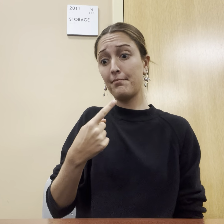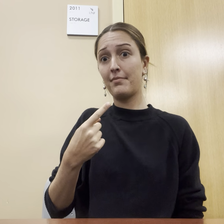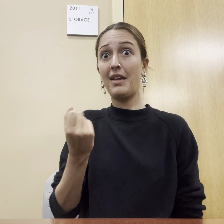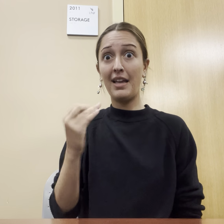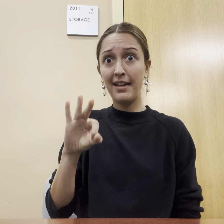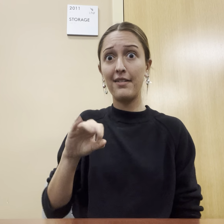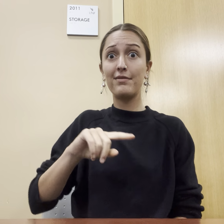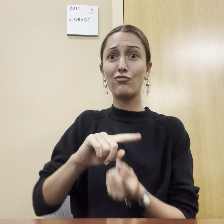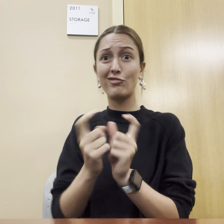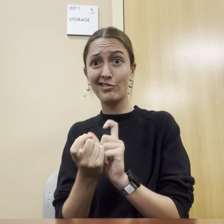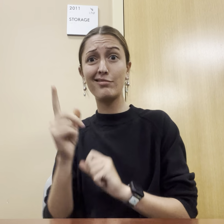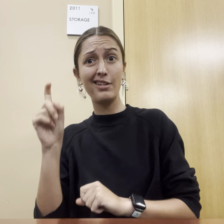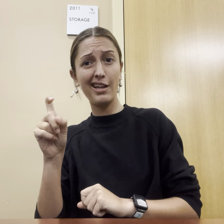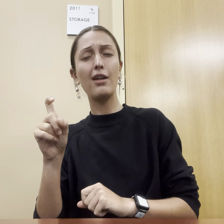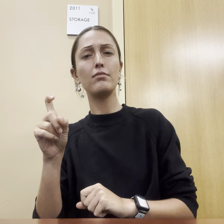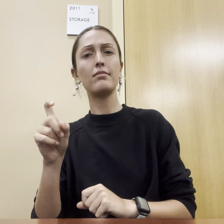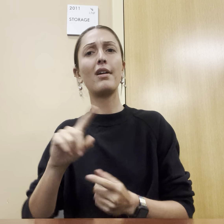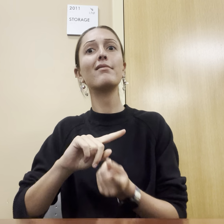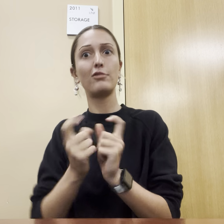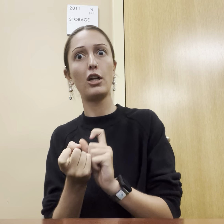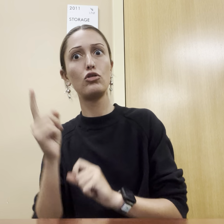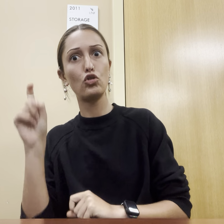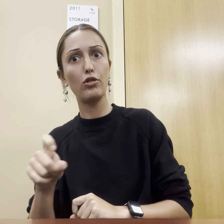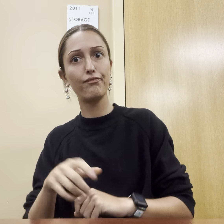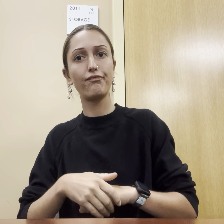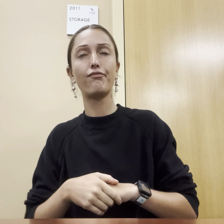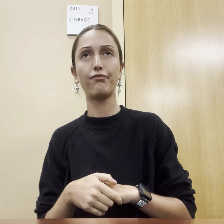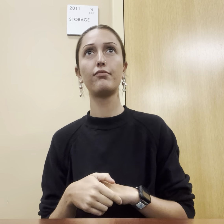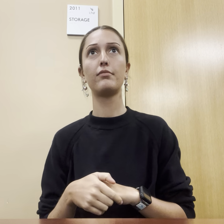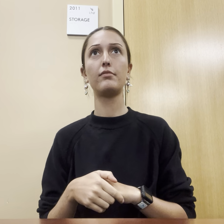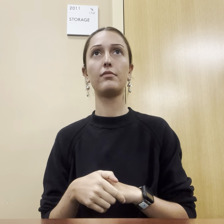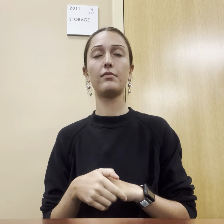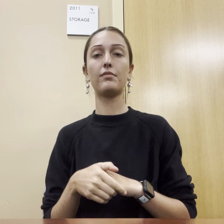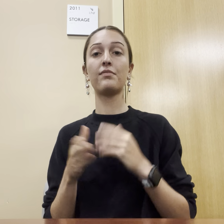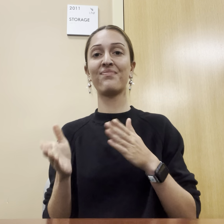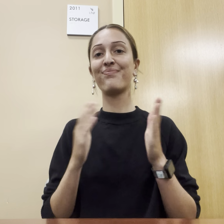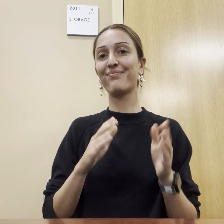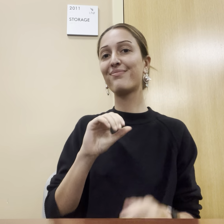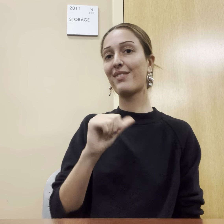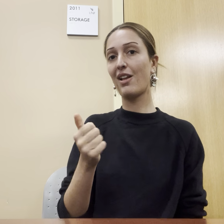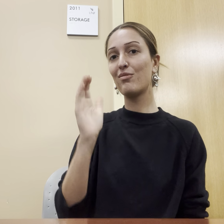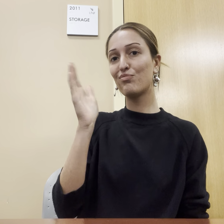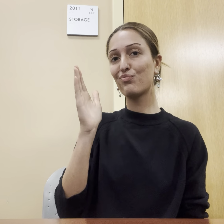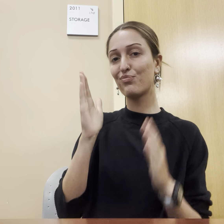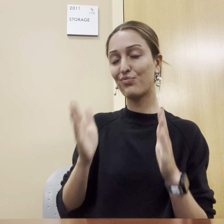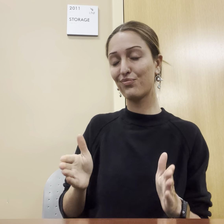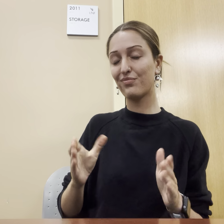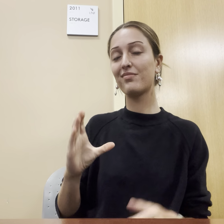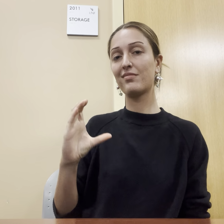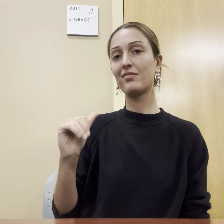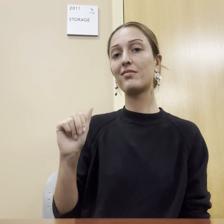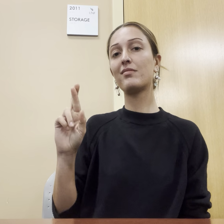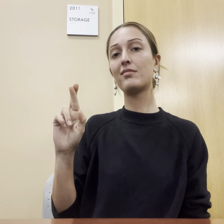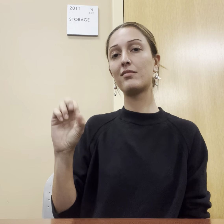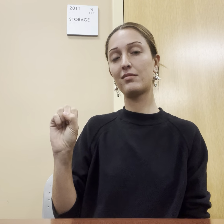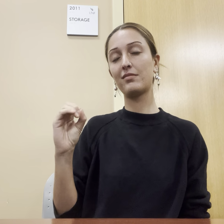Agency. So it's really important that when you guys graduate, you're signed with more than one agency, because the work you're going to get is not going to come just